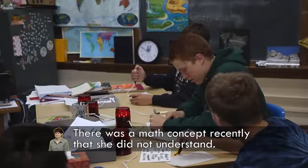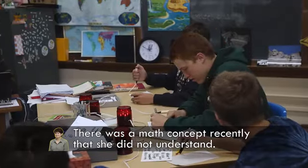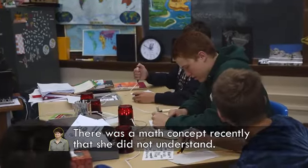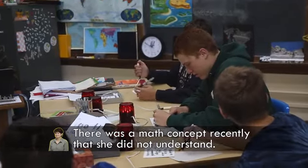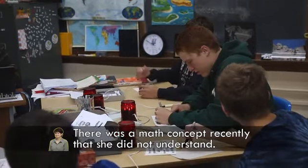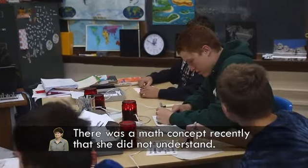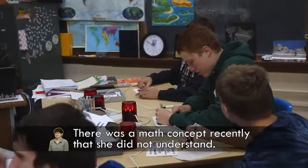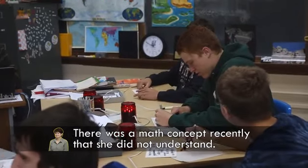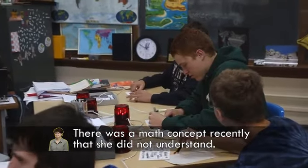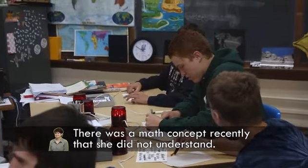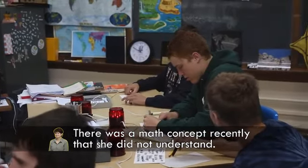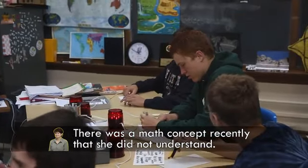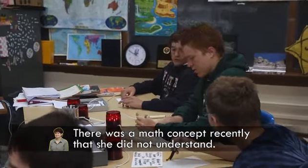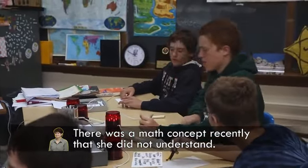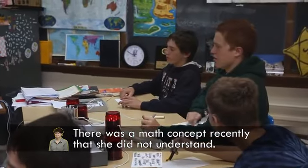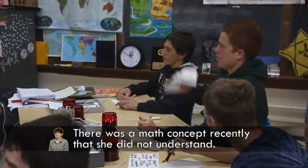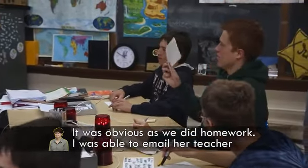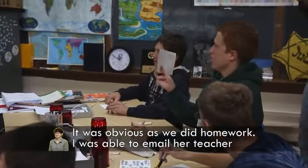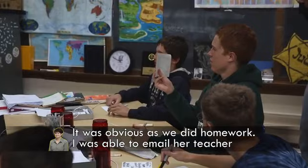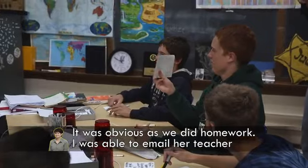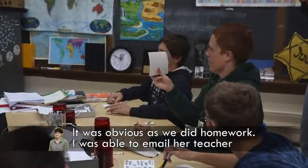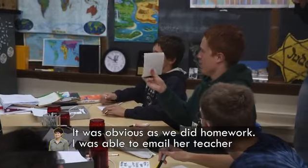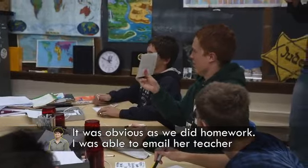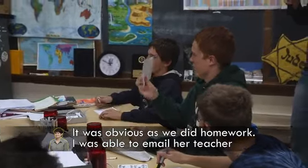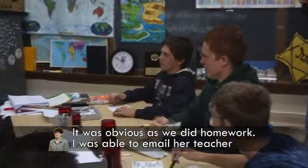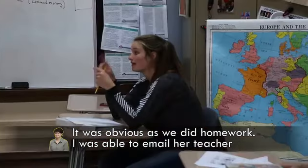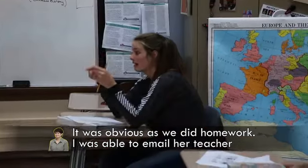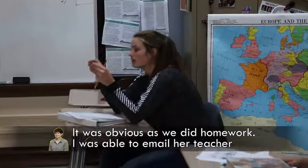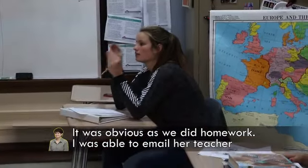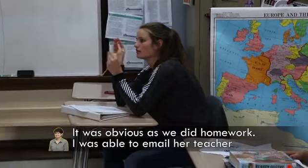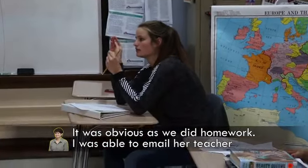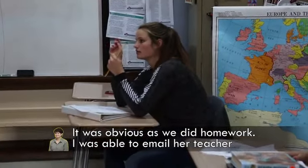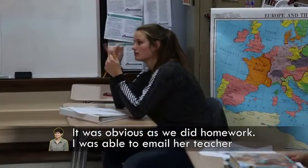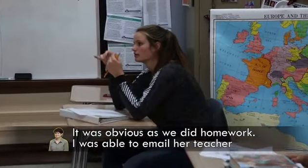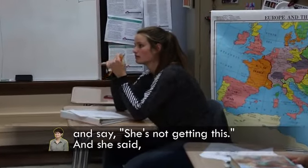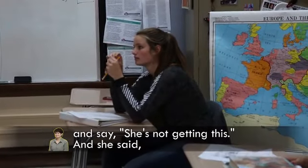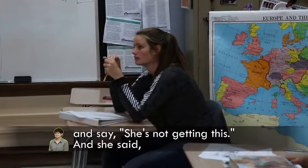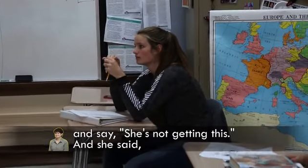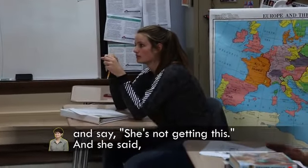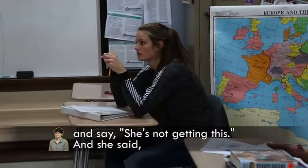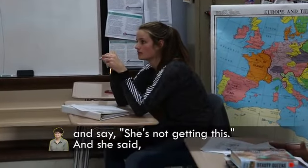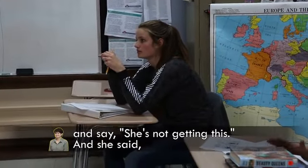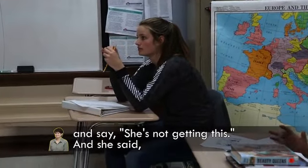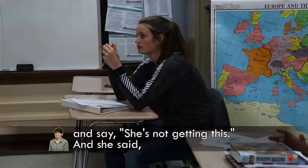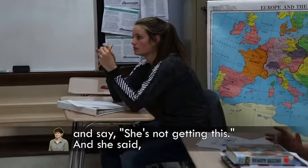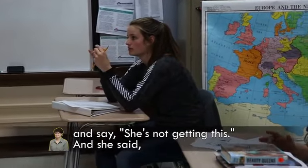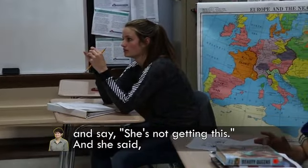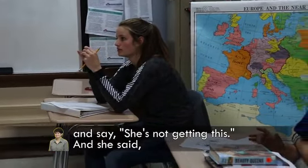was a math concept recently that she did not understand. It was obvious as we did homework. I was able to email her teacher and say, she's not getting this.